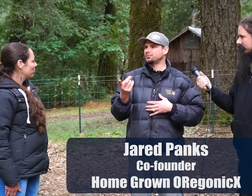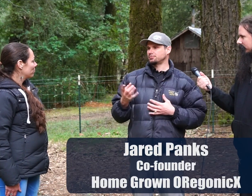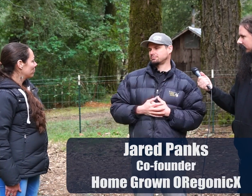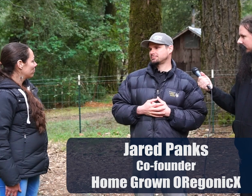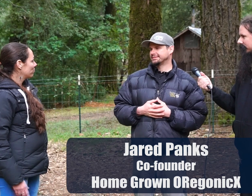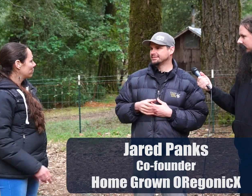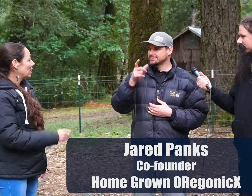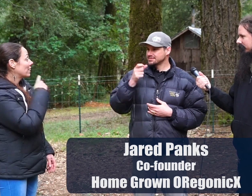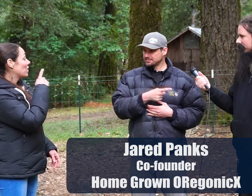do you do